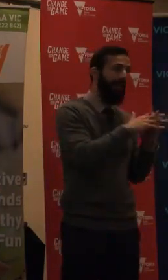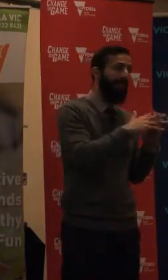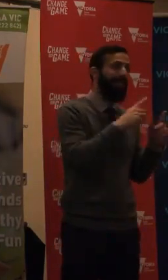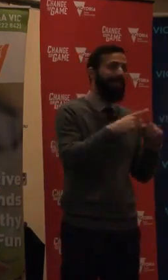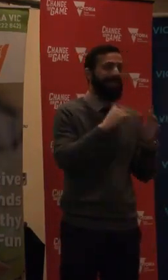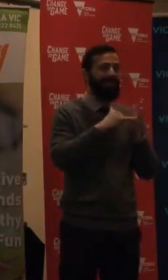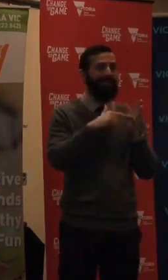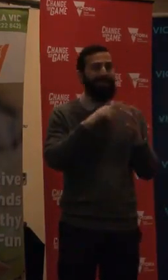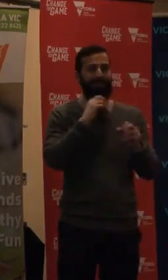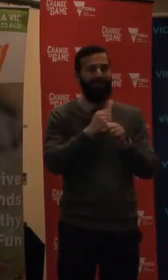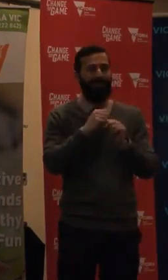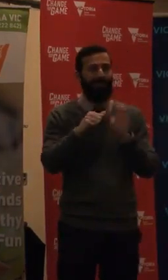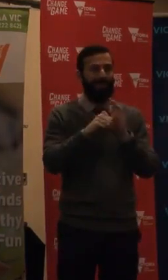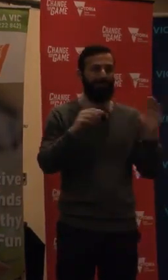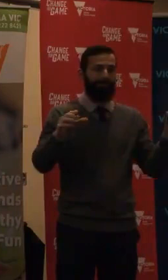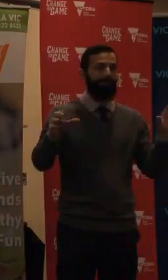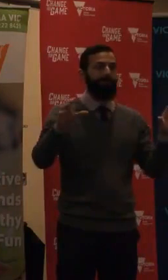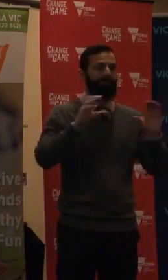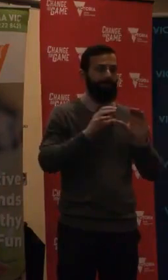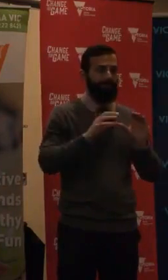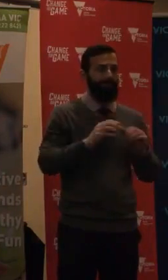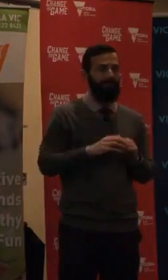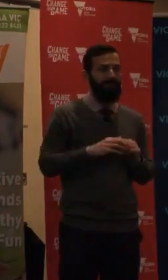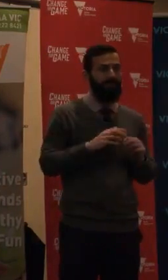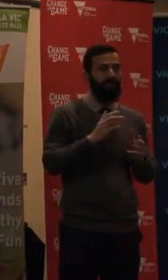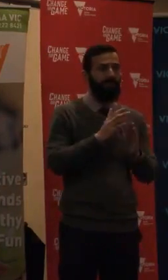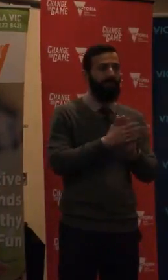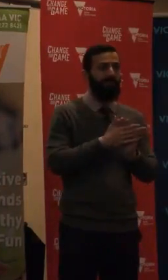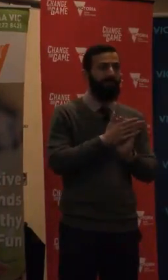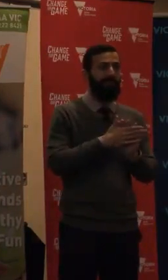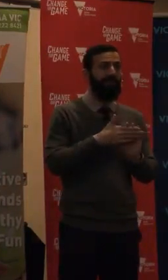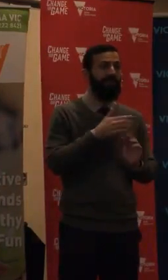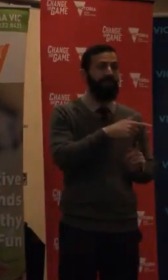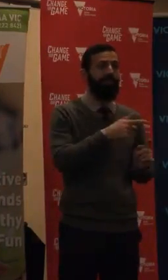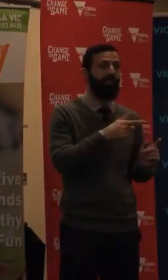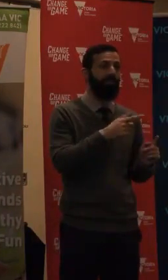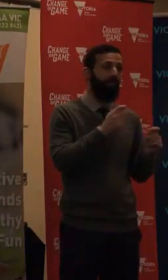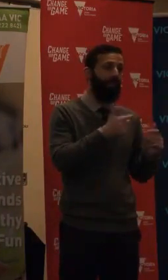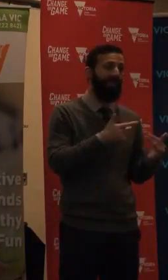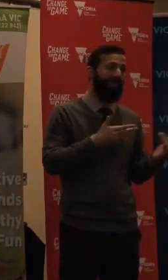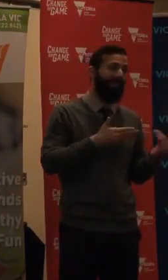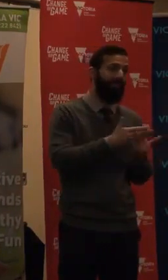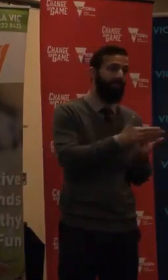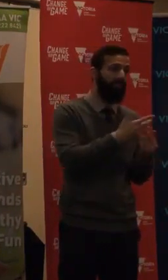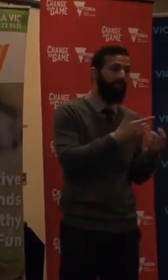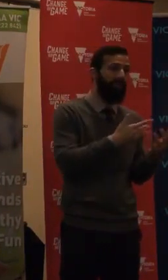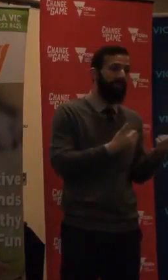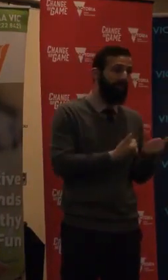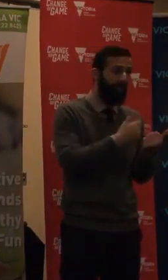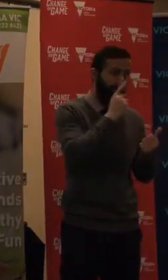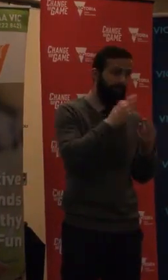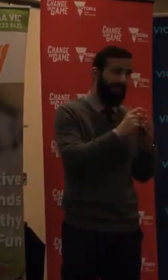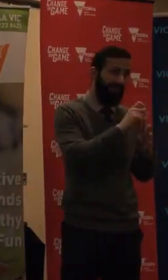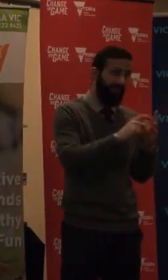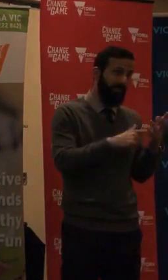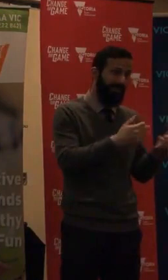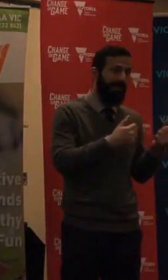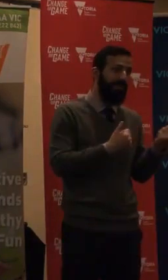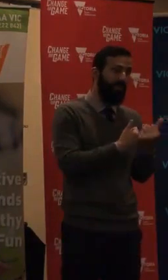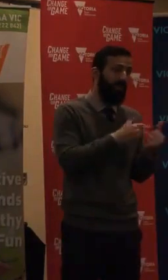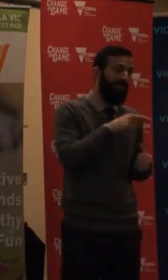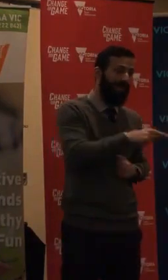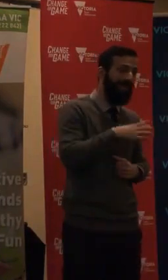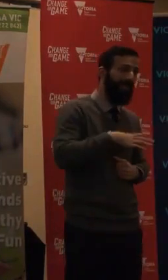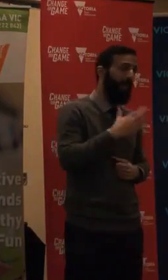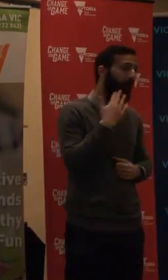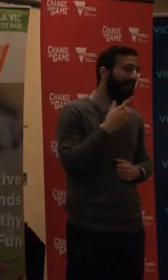state funding. It basically is intended to live the ideal of early intervention in terms of supporting people with disability to get the supports they